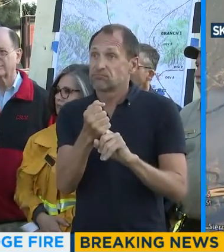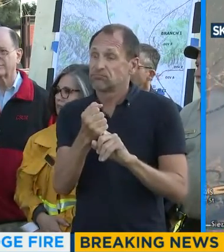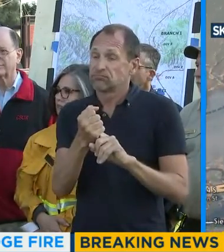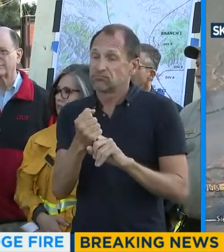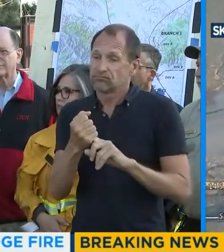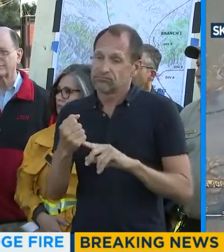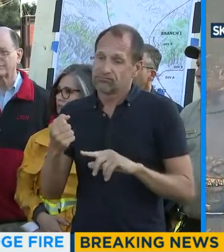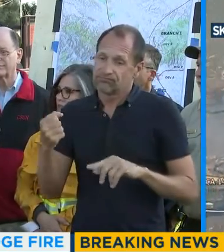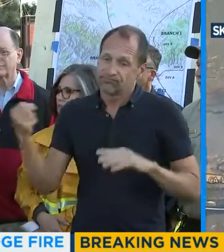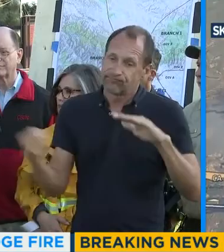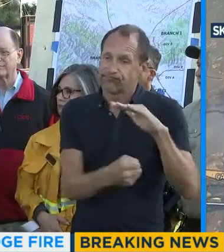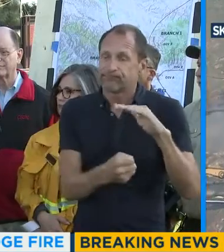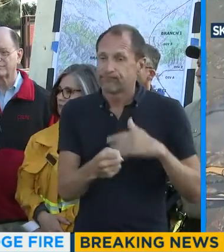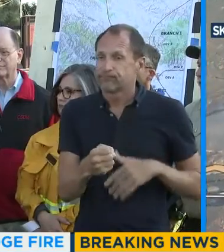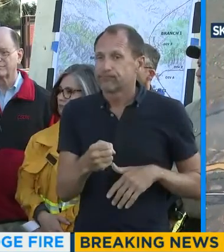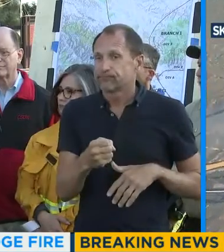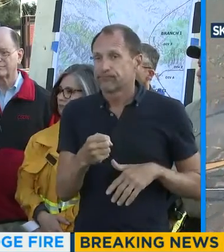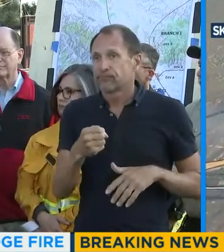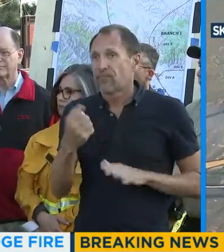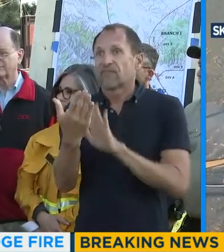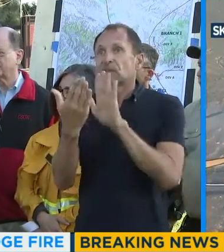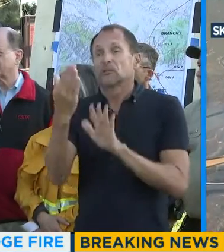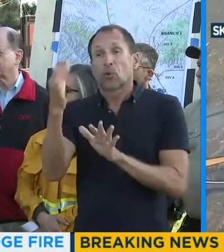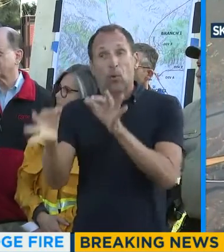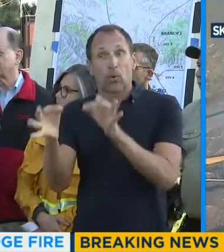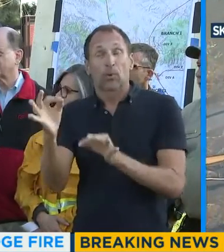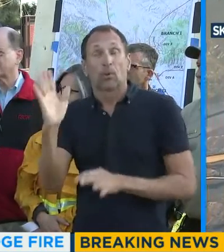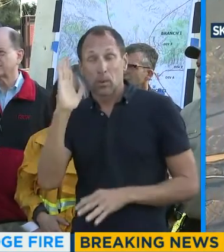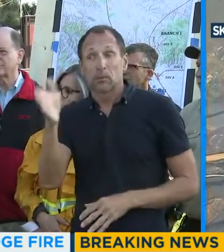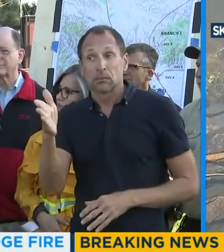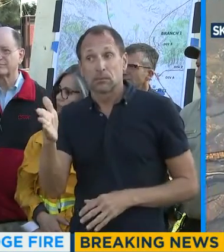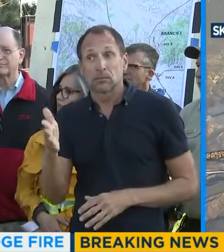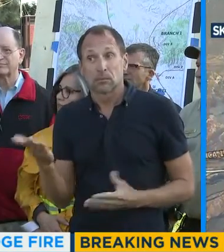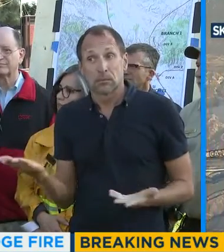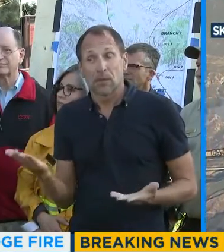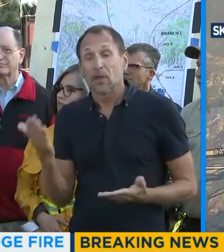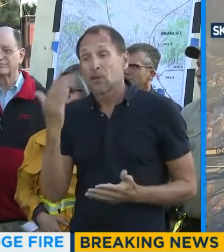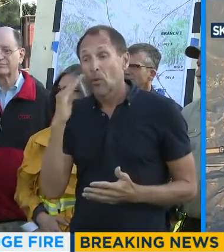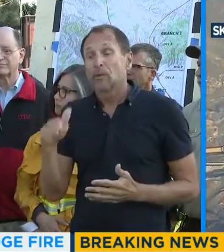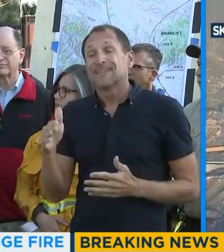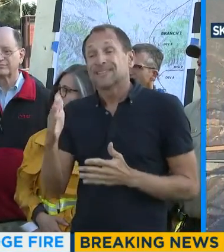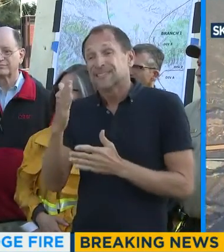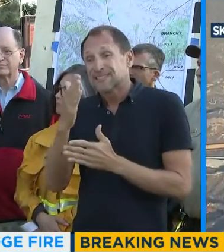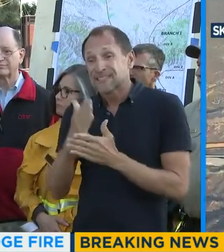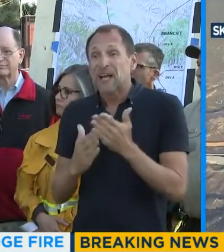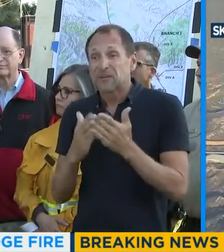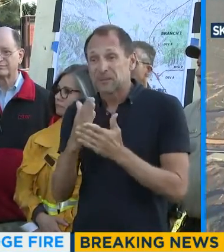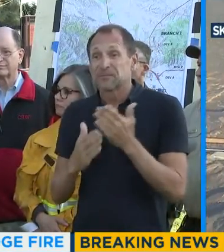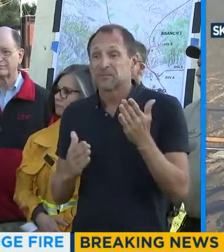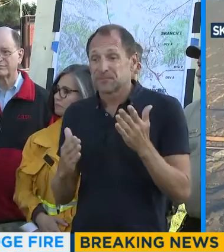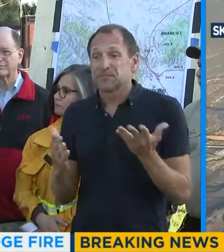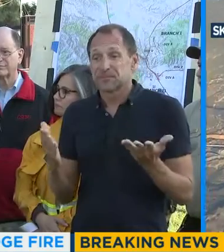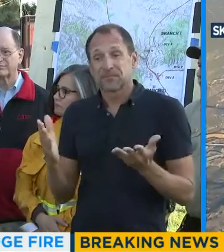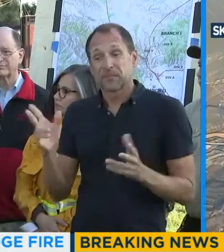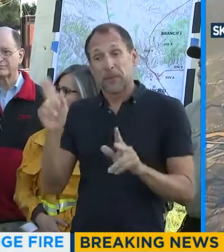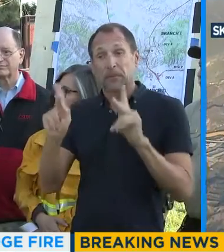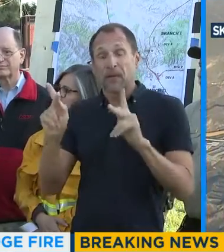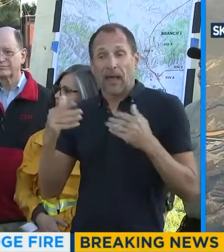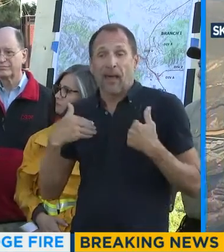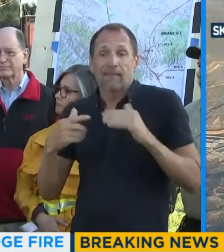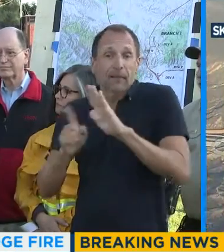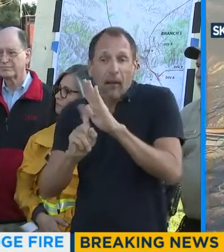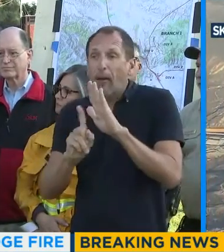individuals. Lastly, I'm well aware that a number of our residents have security systems and other tools that are safeguarding their